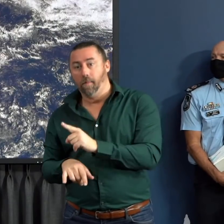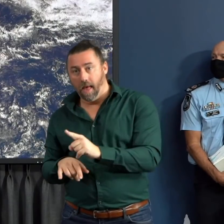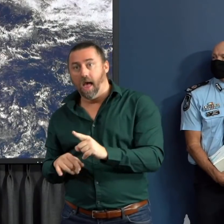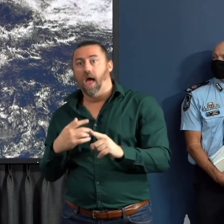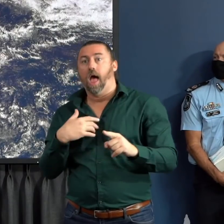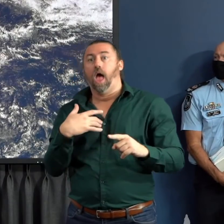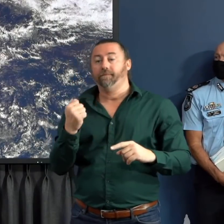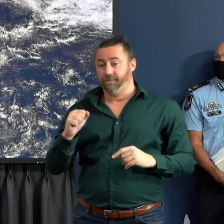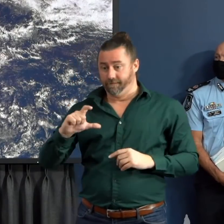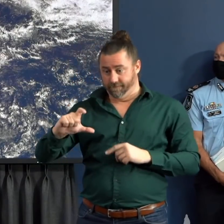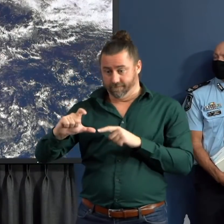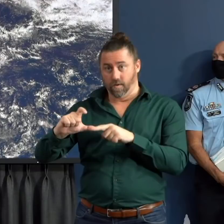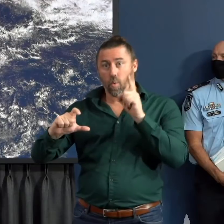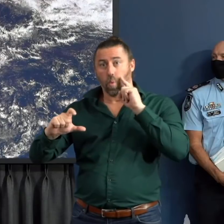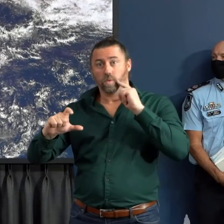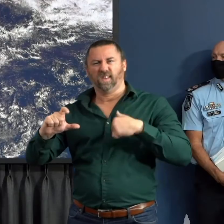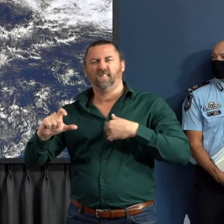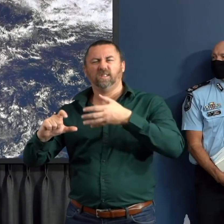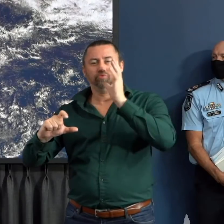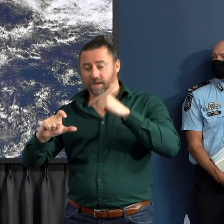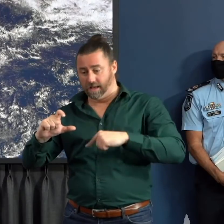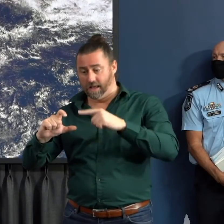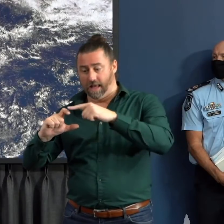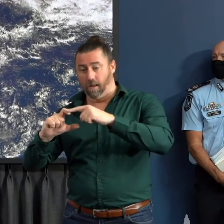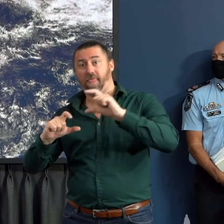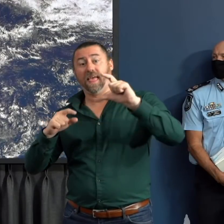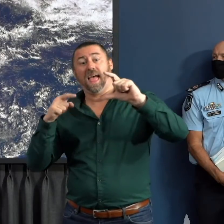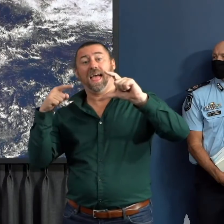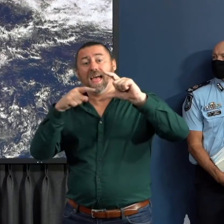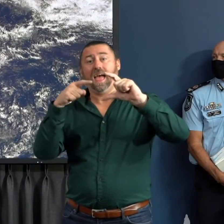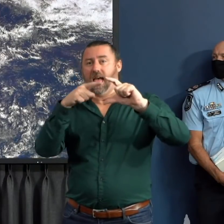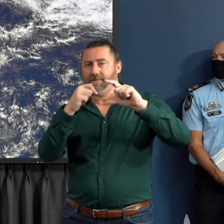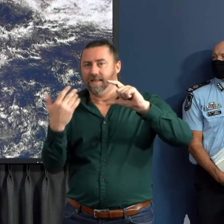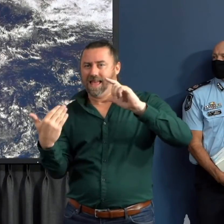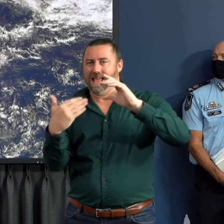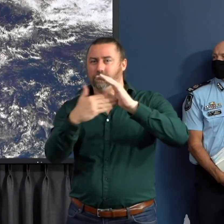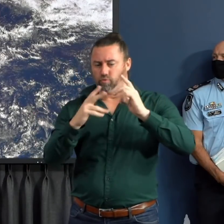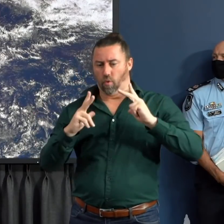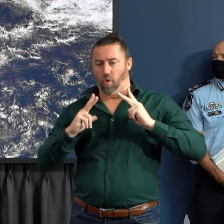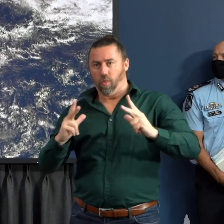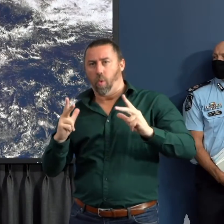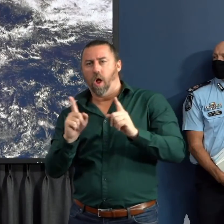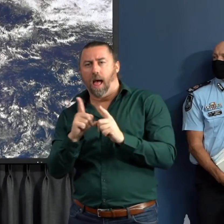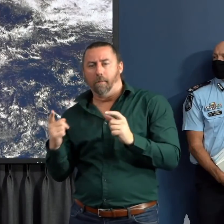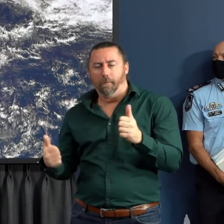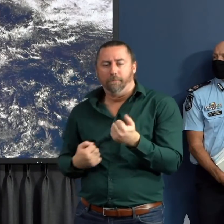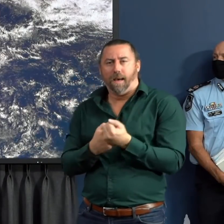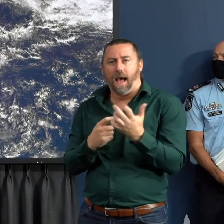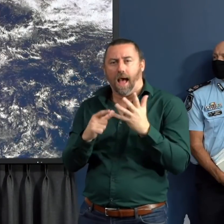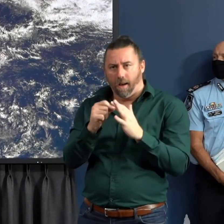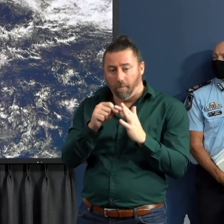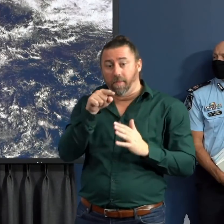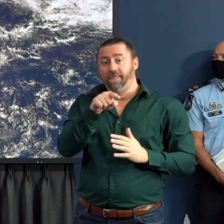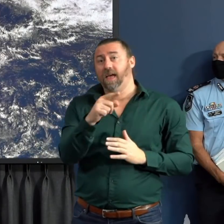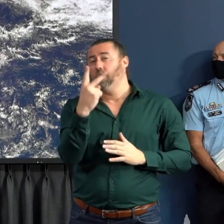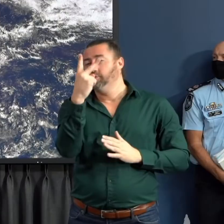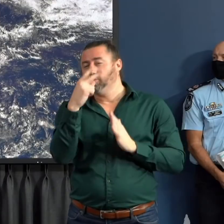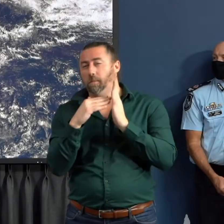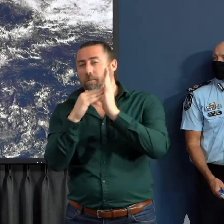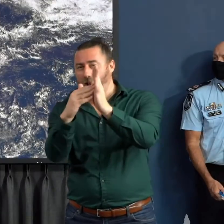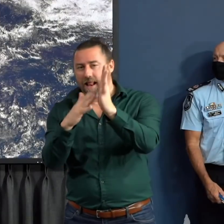storage capacity of 2 million megalitres. Now, currently, what that